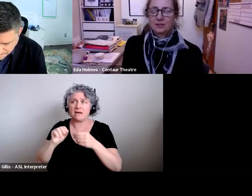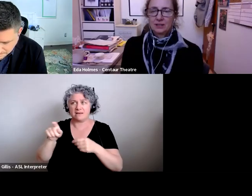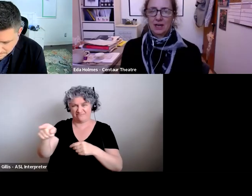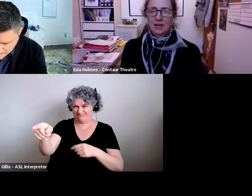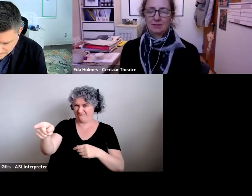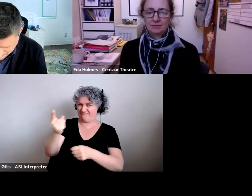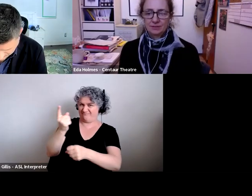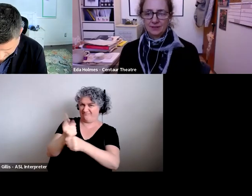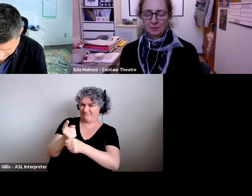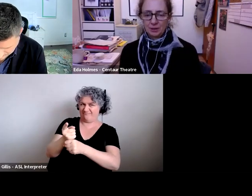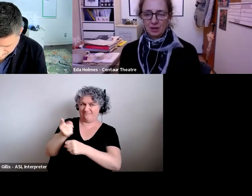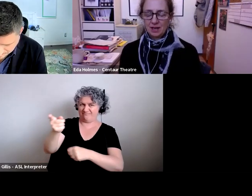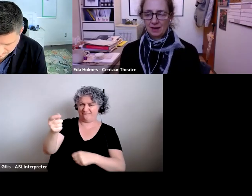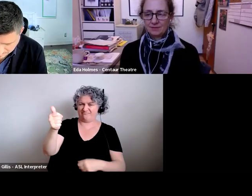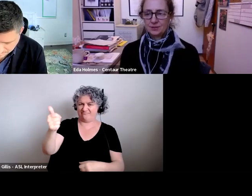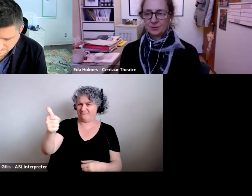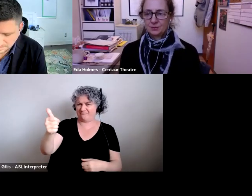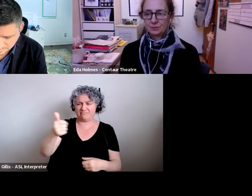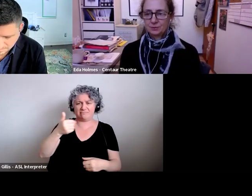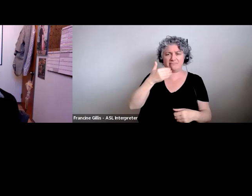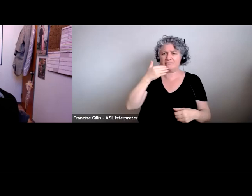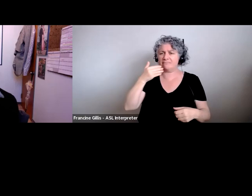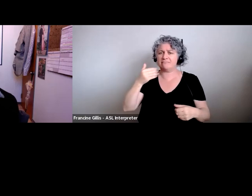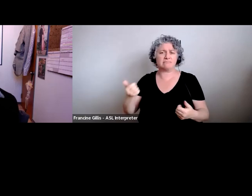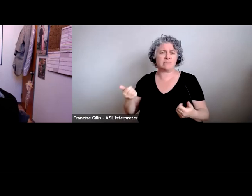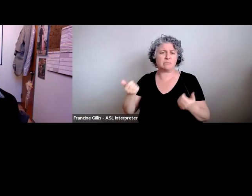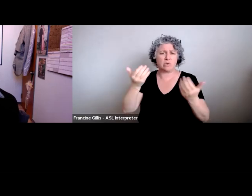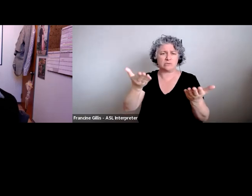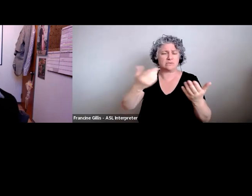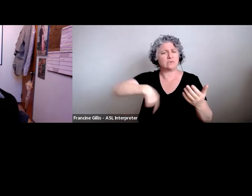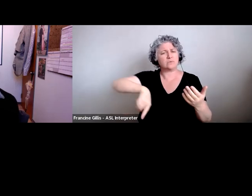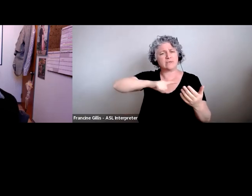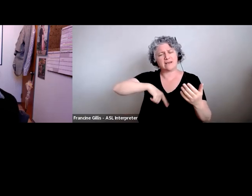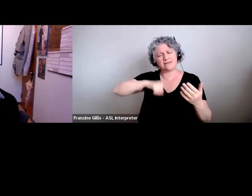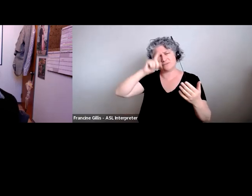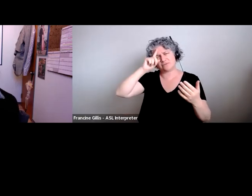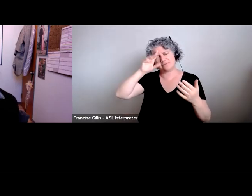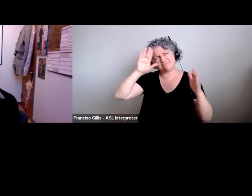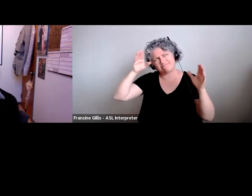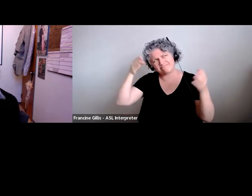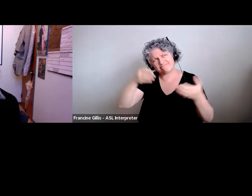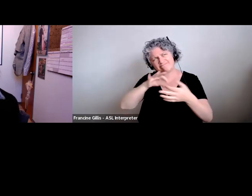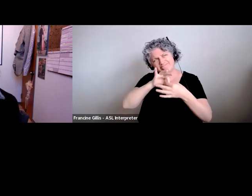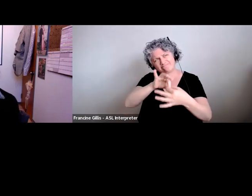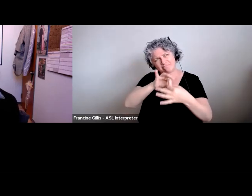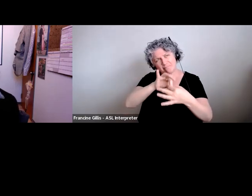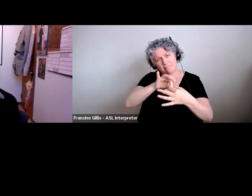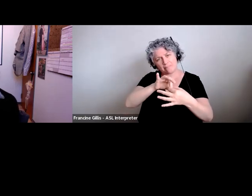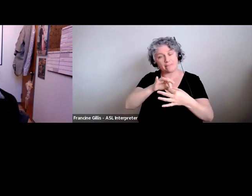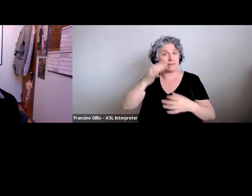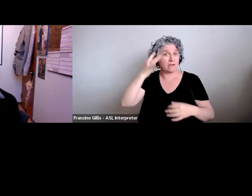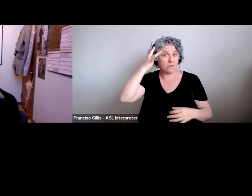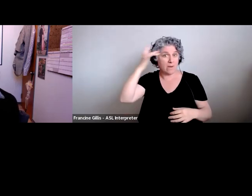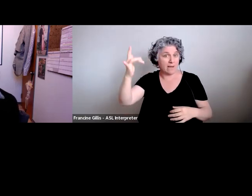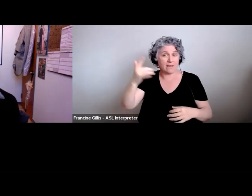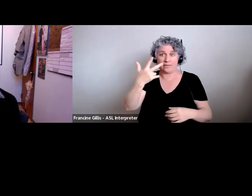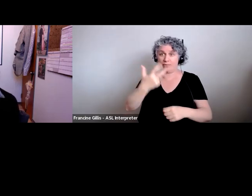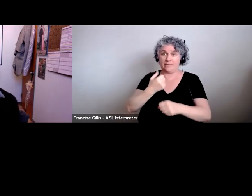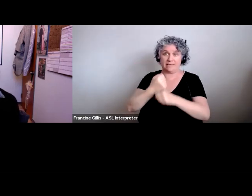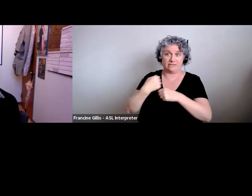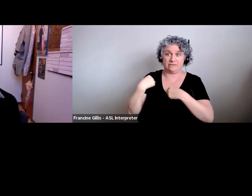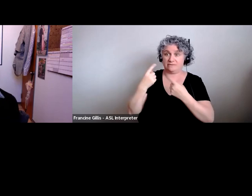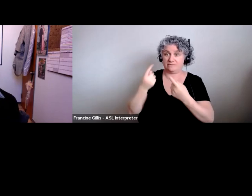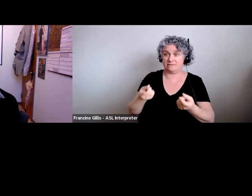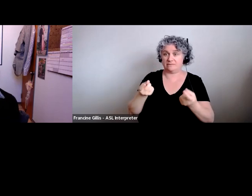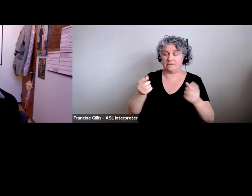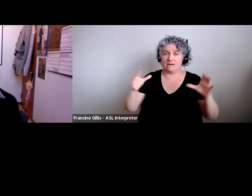proposal of that we all have to reconnect to, because for the last 3 years, the idea of gathering at all